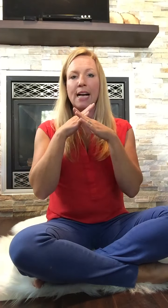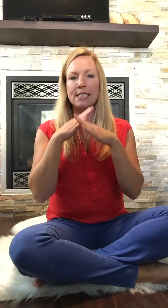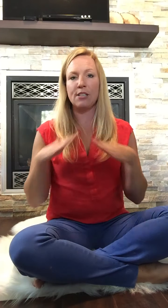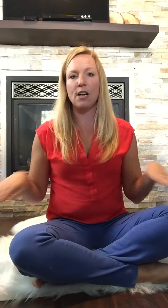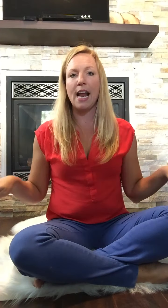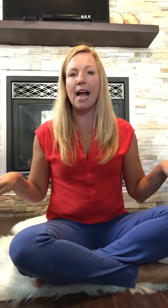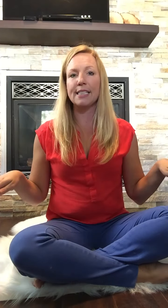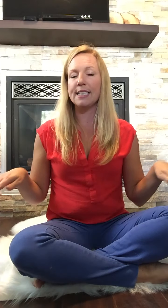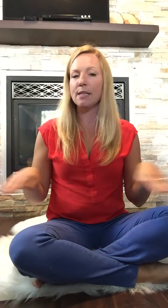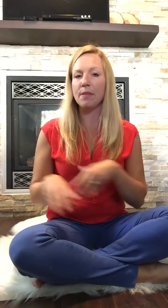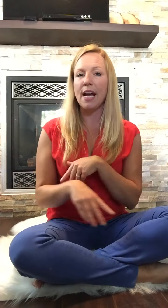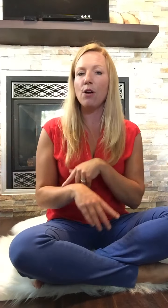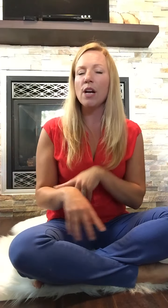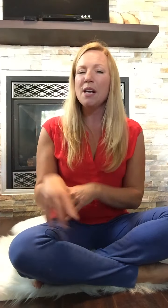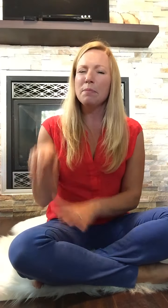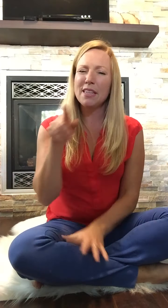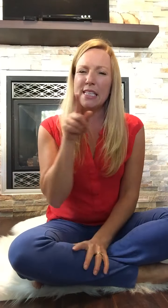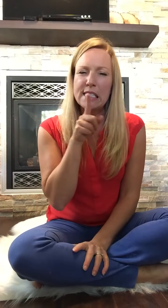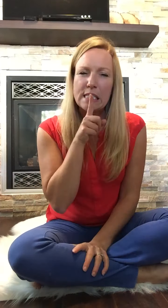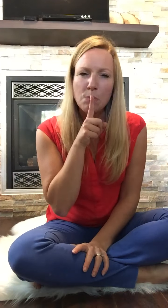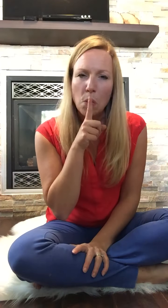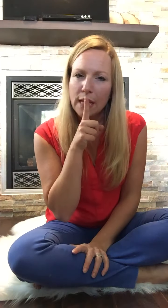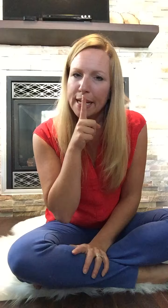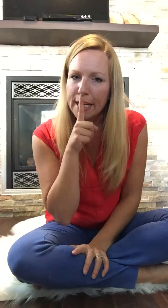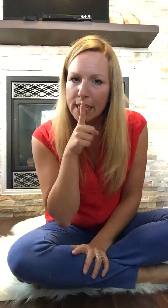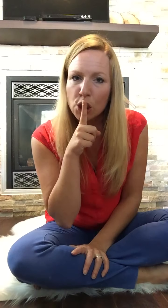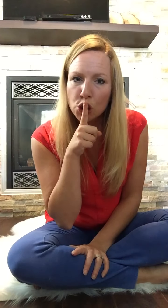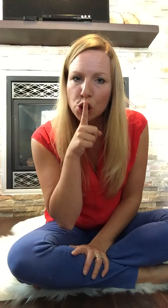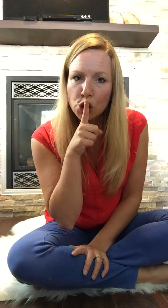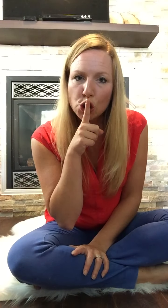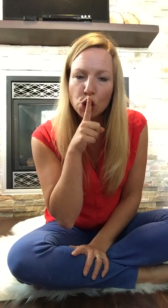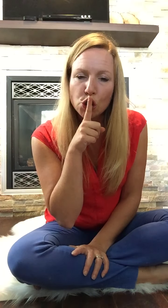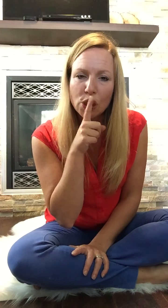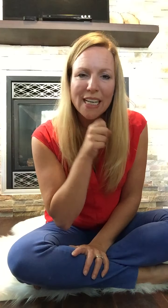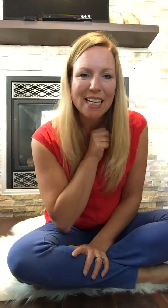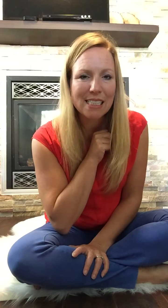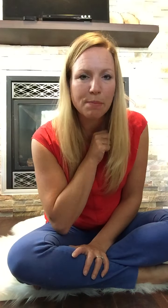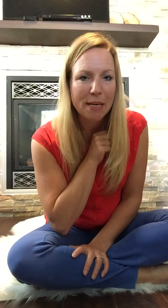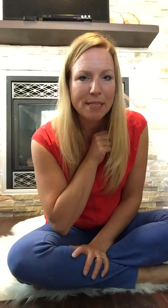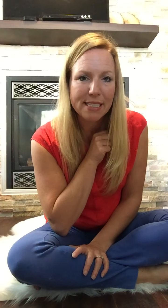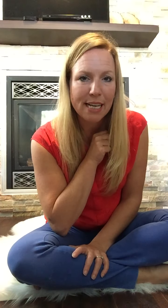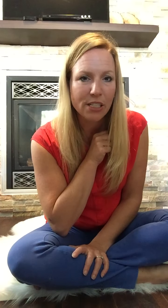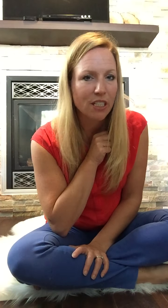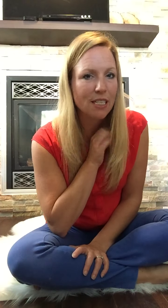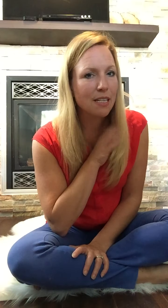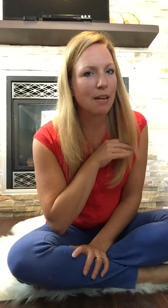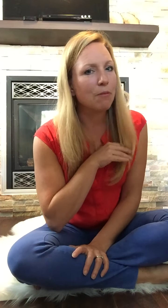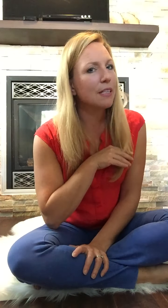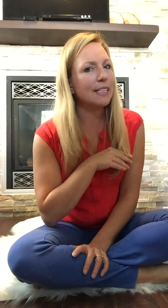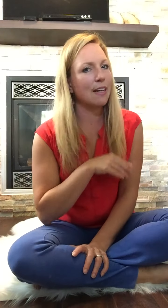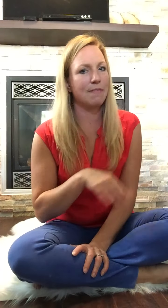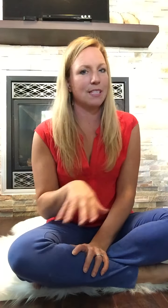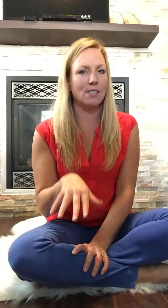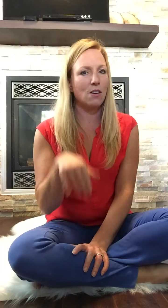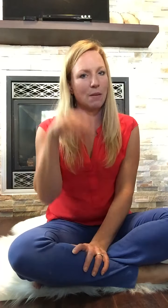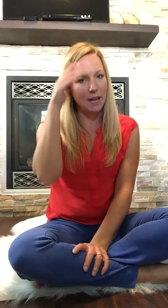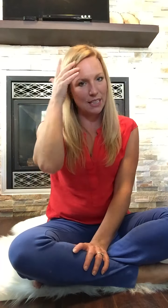X, like you're kind of Xing something out. But this is more like a shh, and it gets the baby's attention, and they really love this song in my